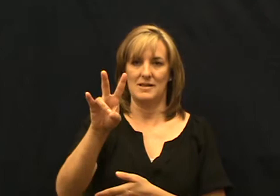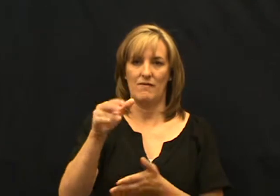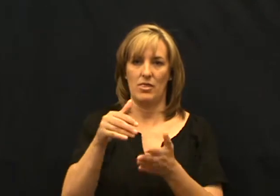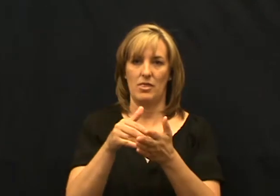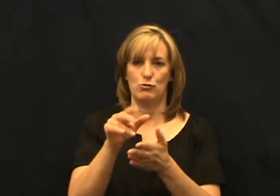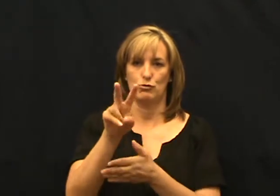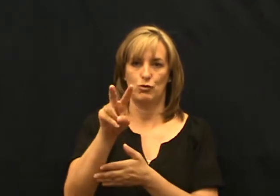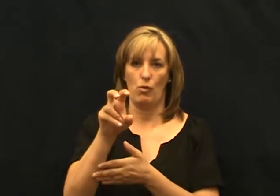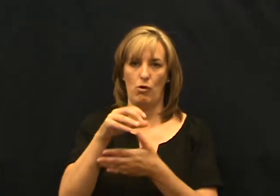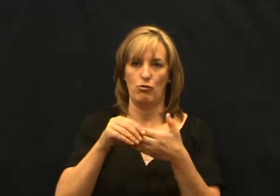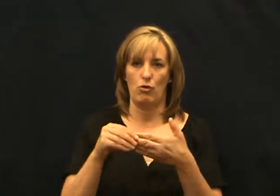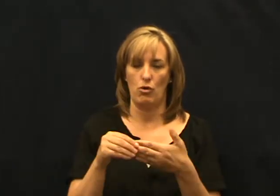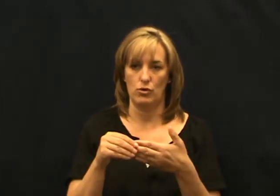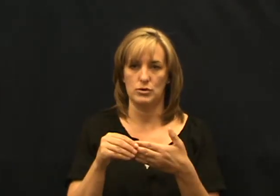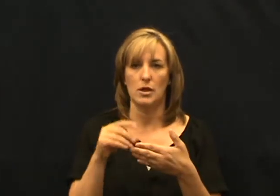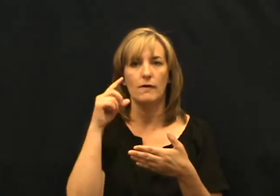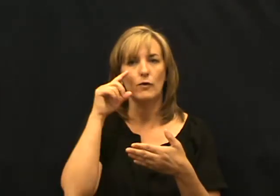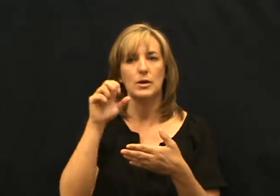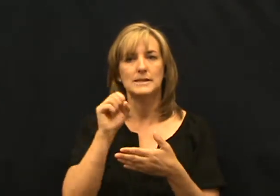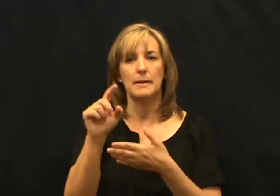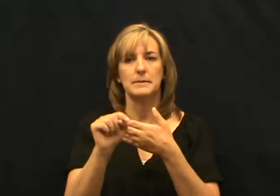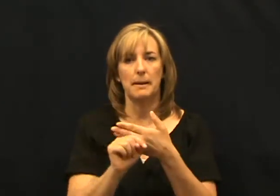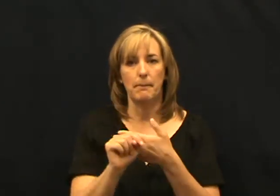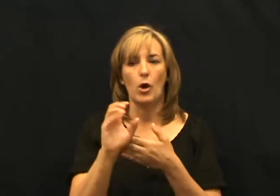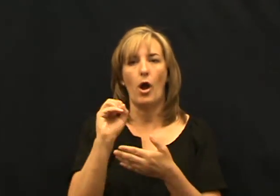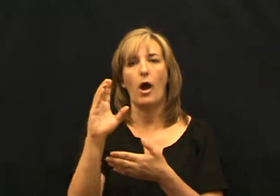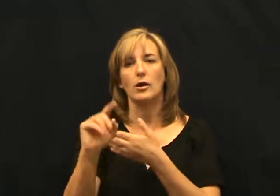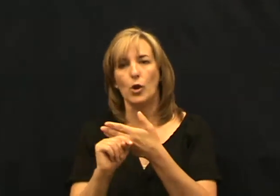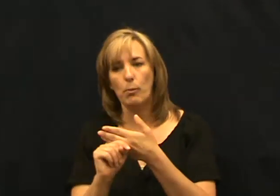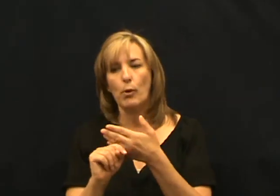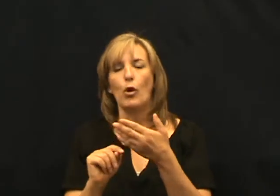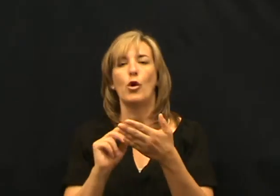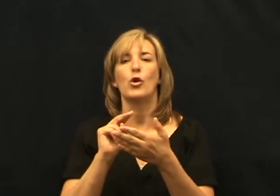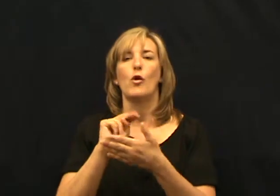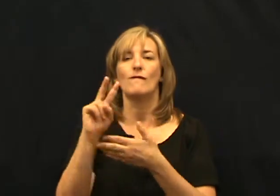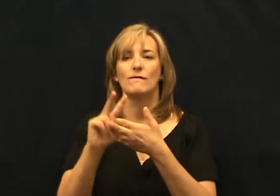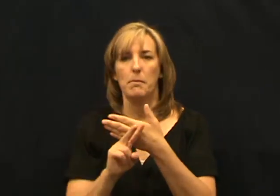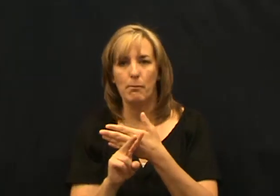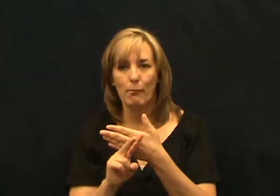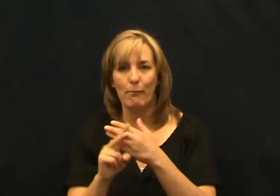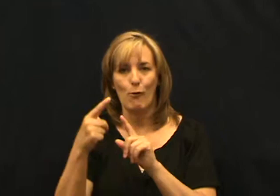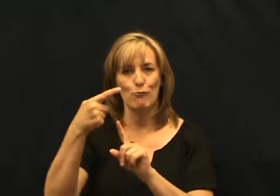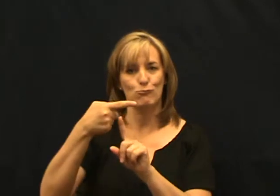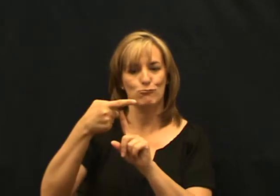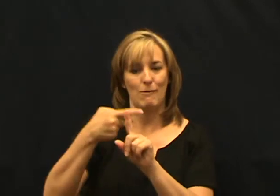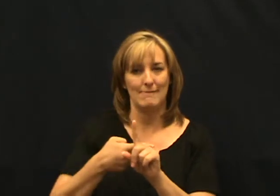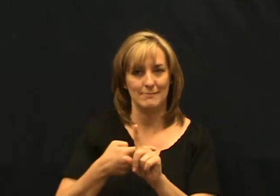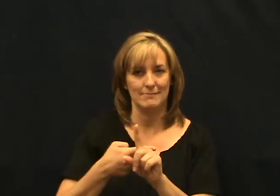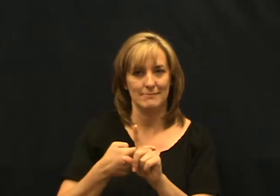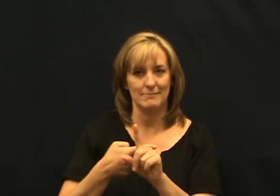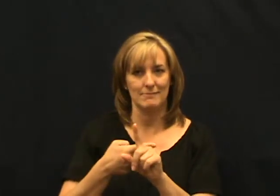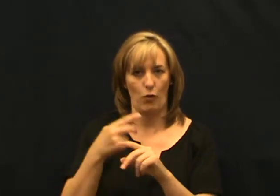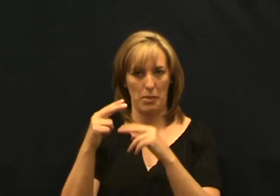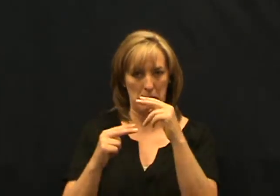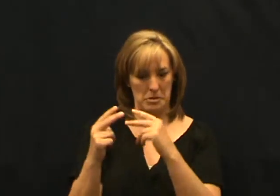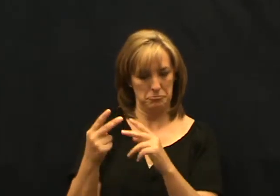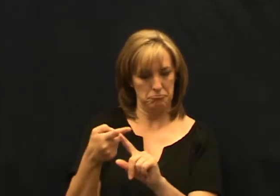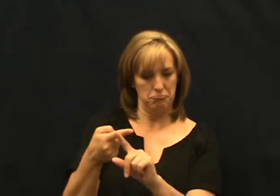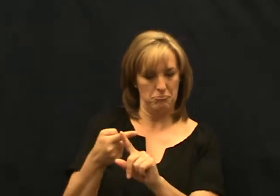$7,200 for September, October, and November rent. Now we don't record September rent expense yet because it's the first